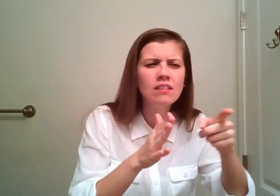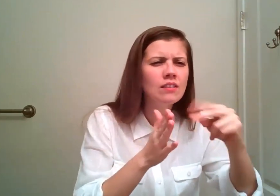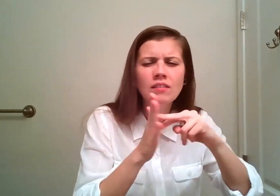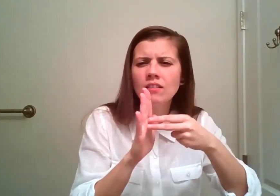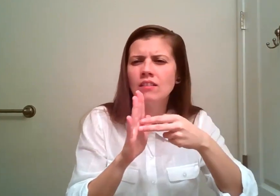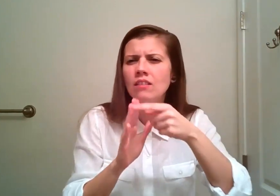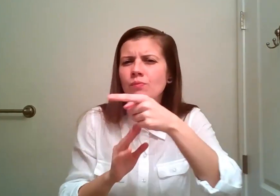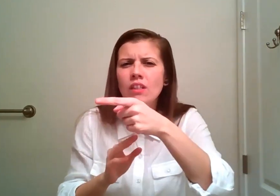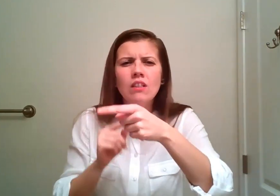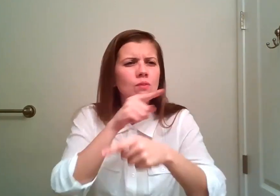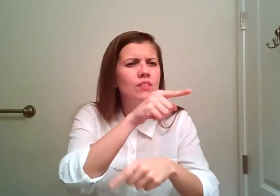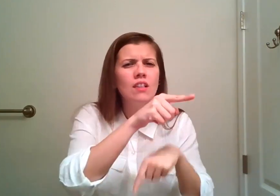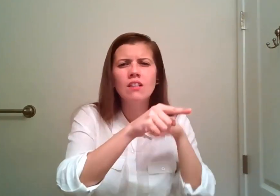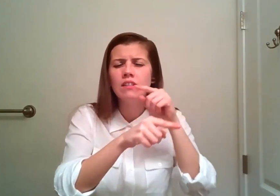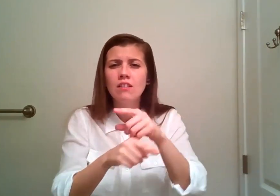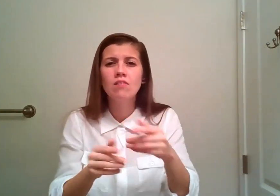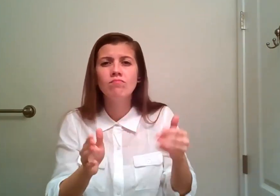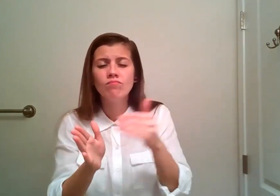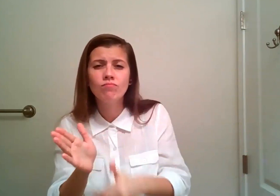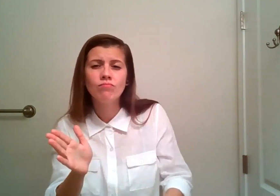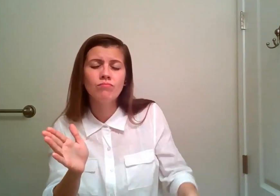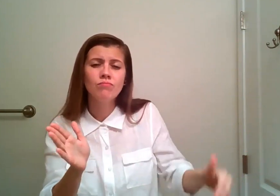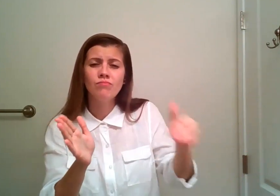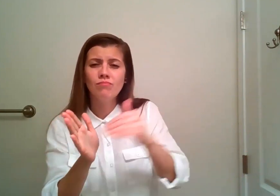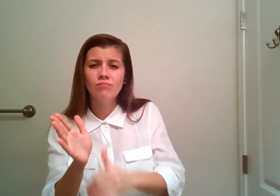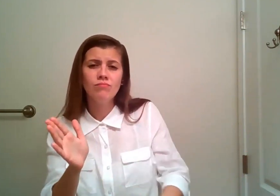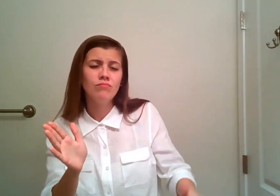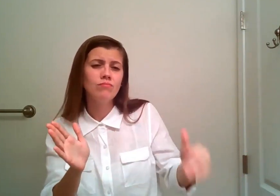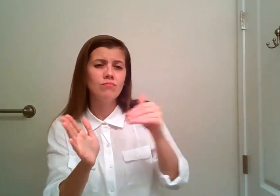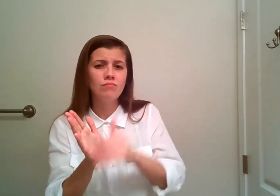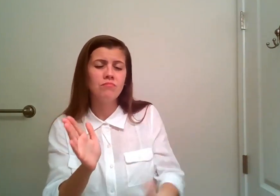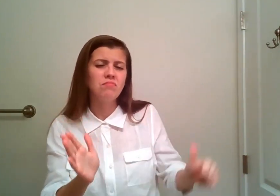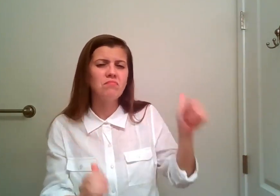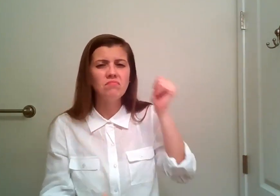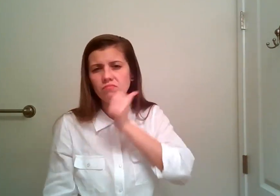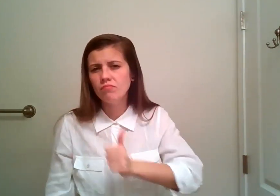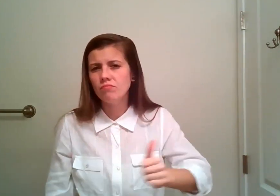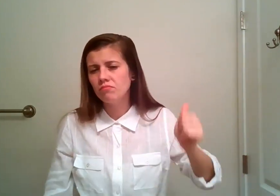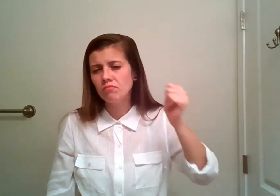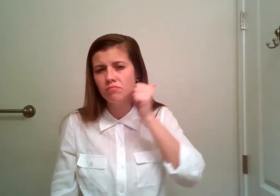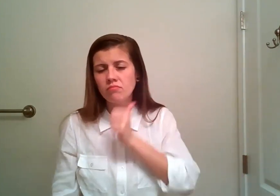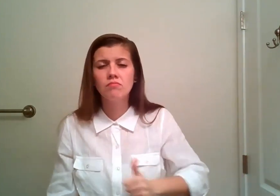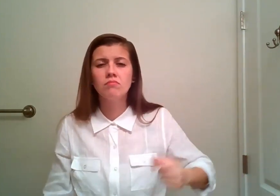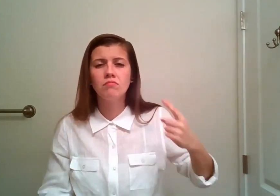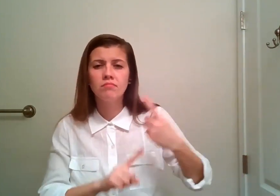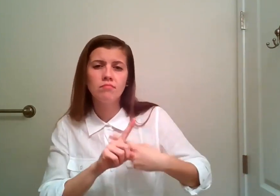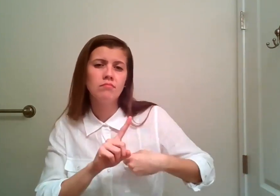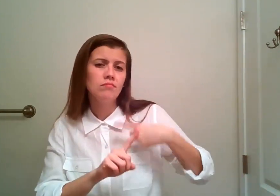I started to learn. I started to ask what the signs meant and started to learn. Every